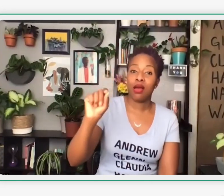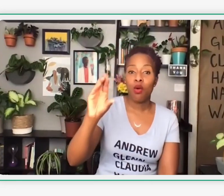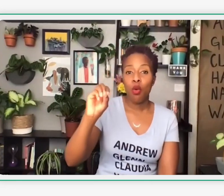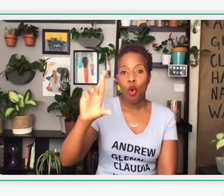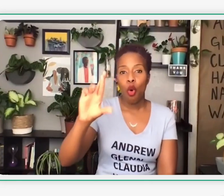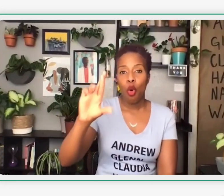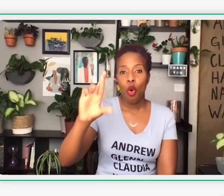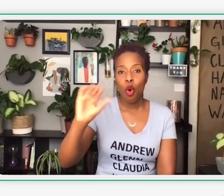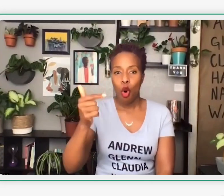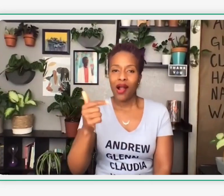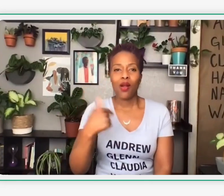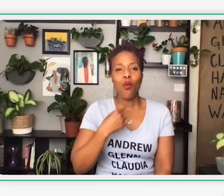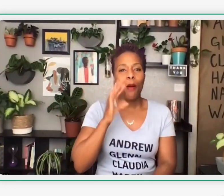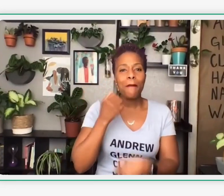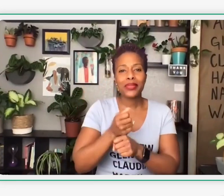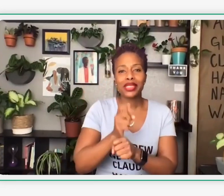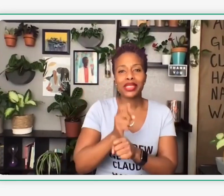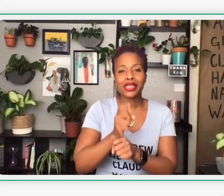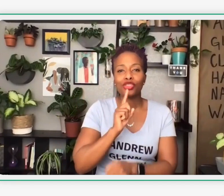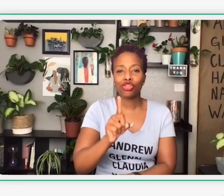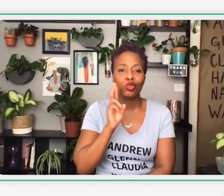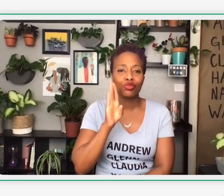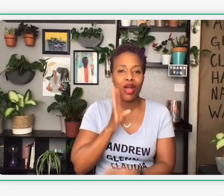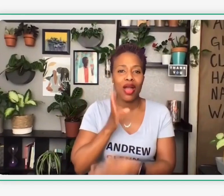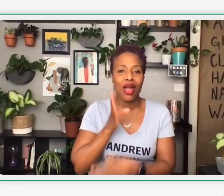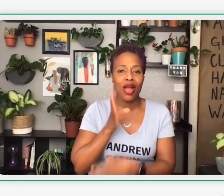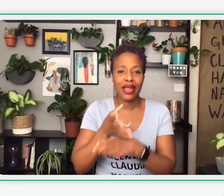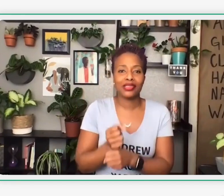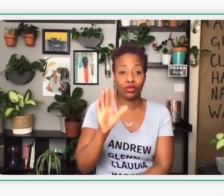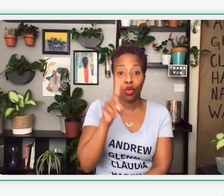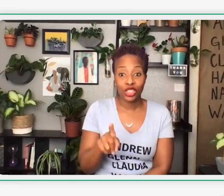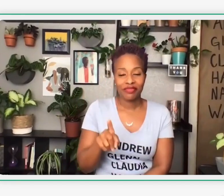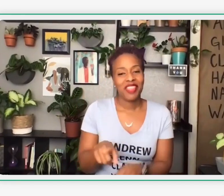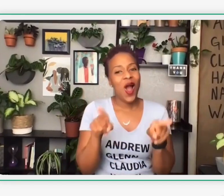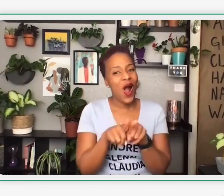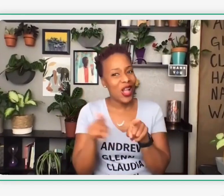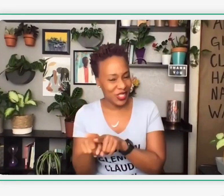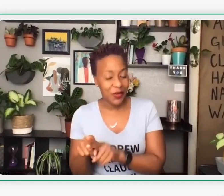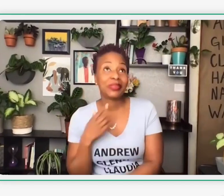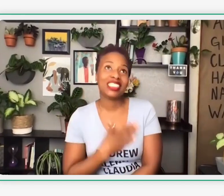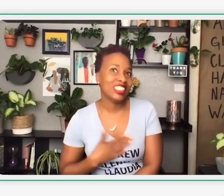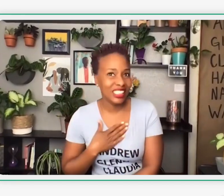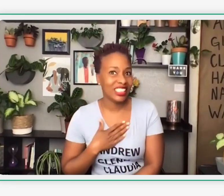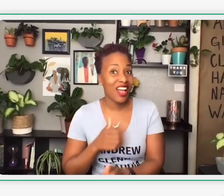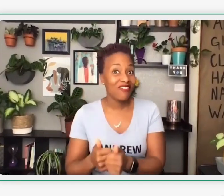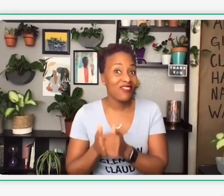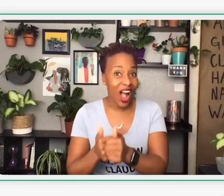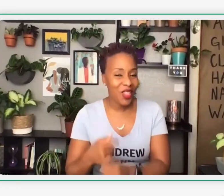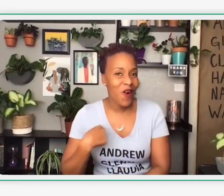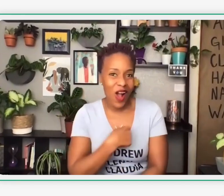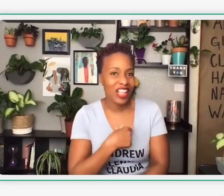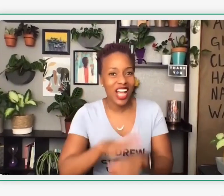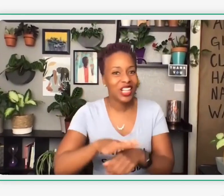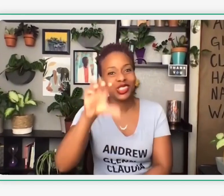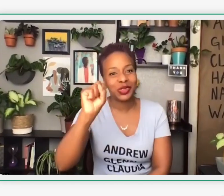learns@csd.org, and we will make sure that Richie Bryant gets those questions. Also, please follow